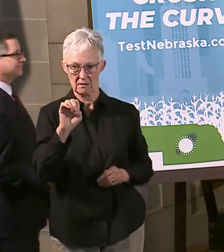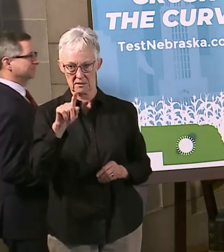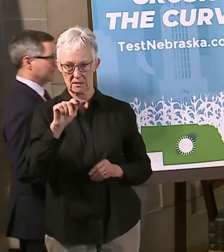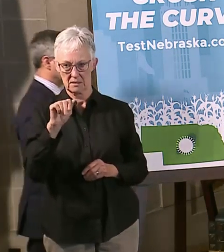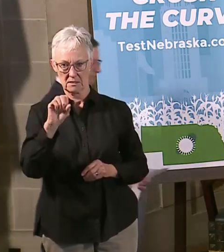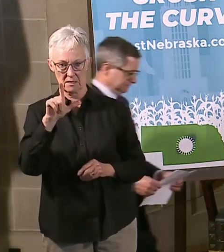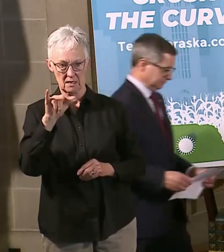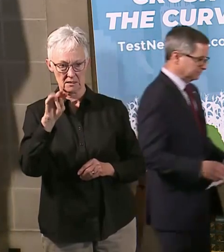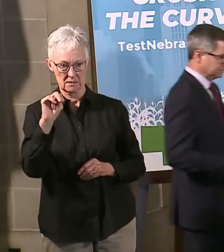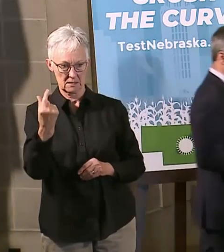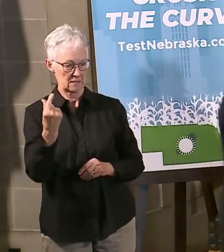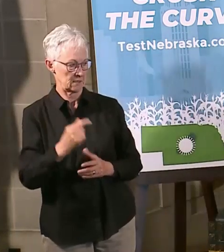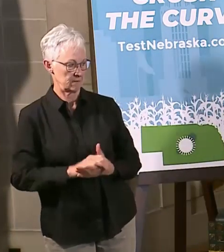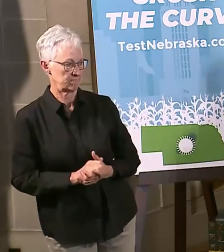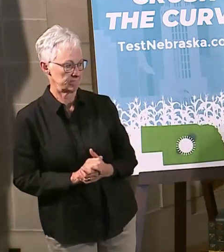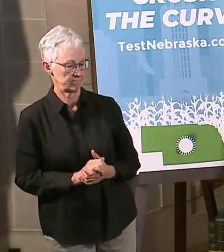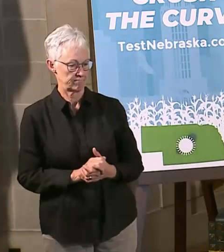updates. Thank you.